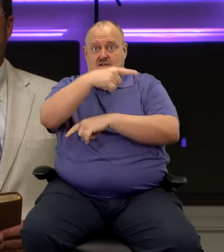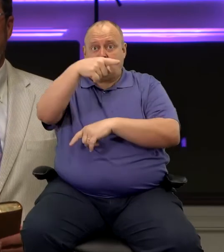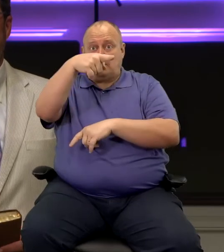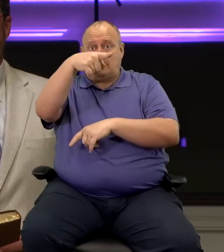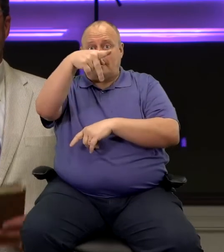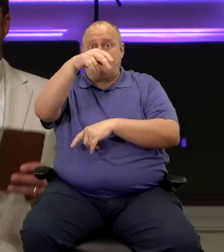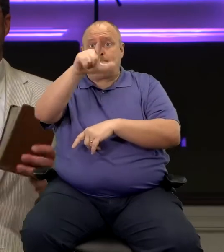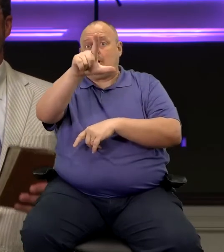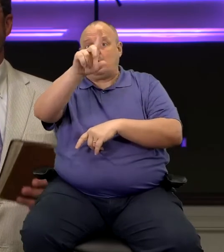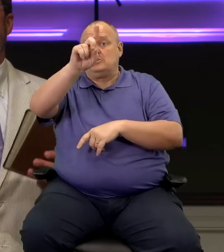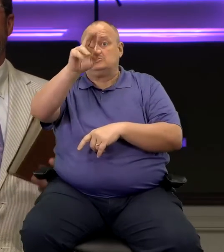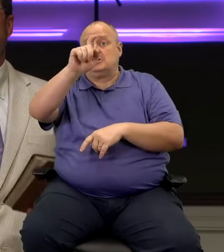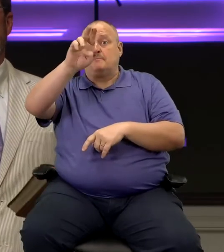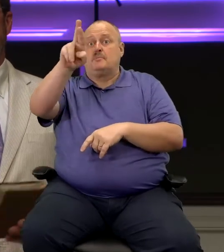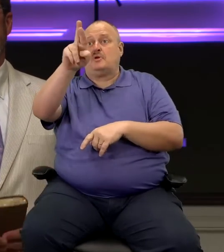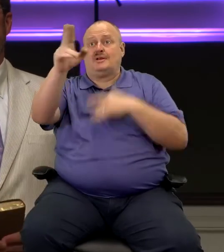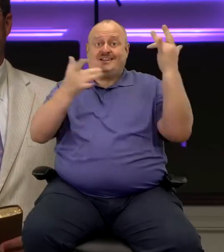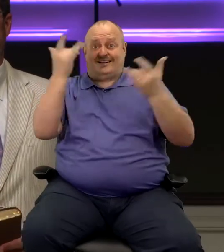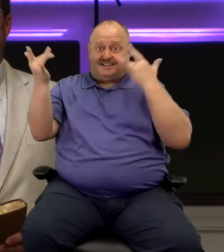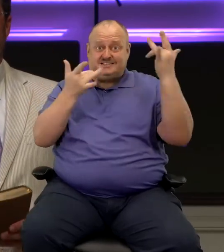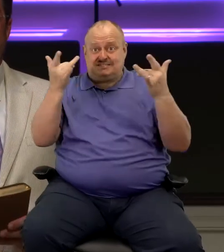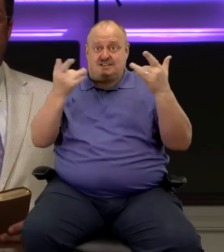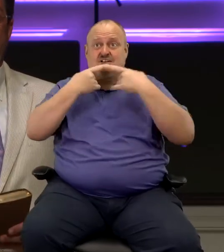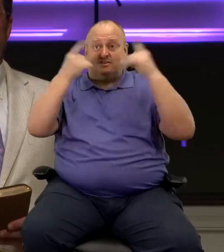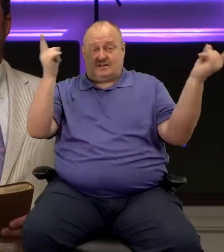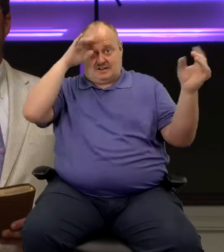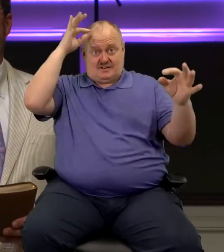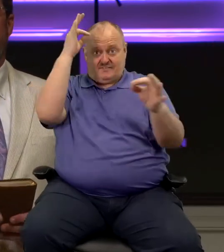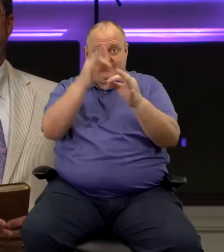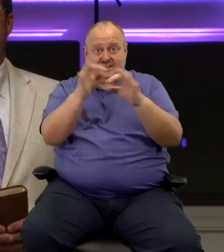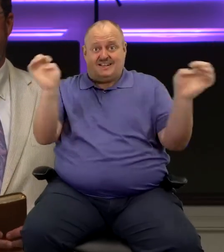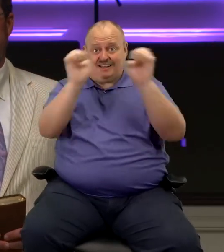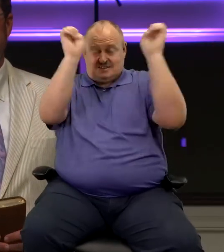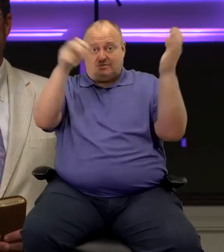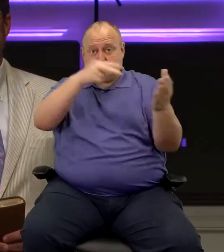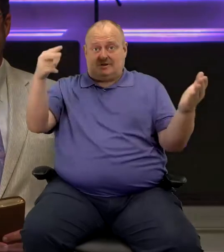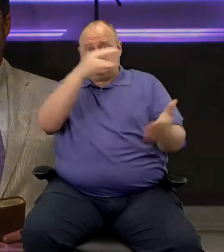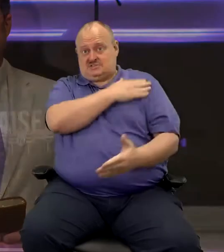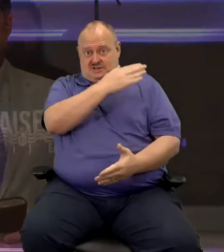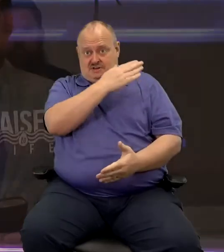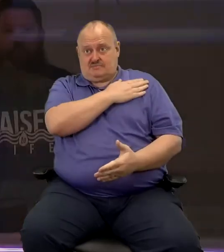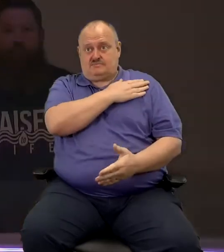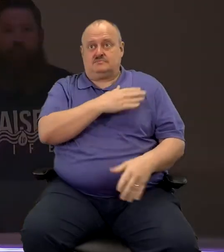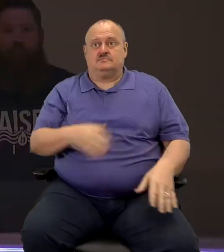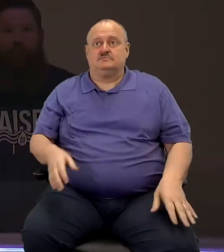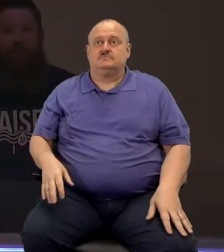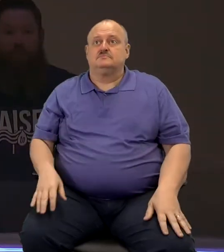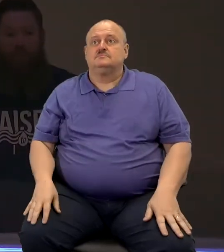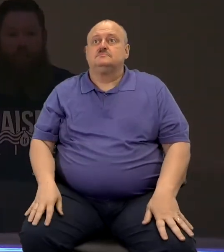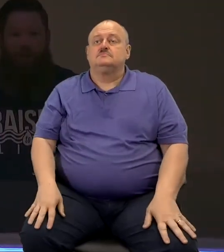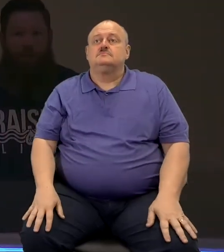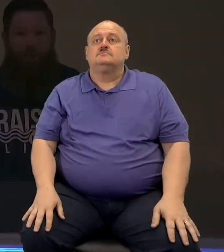in the baptistry as we have an exciting declaration of faith on this Easter Resurrection Sunday.